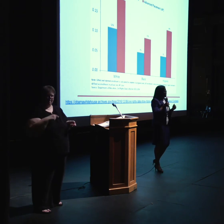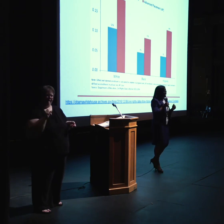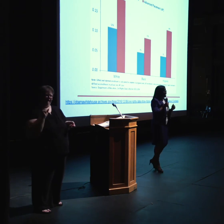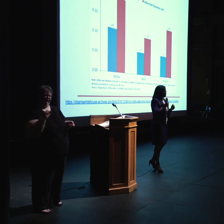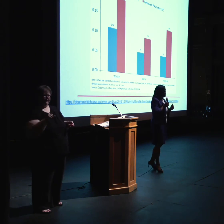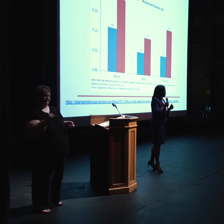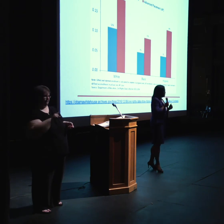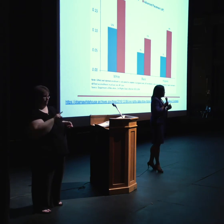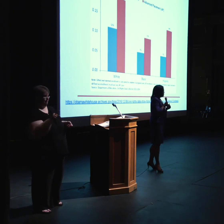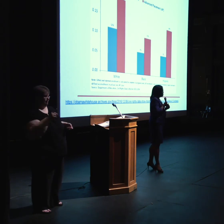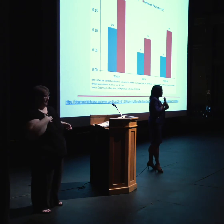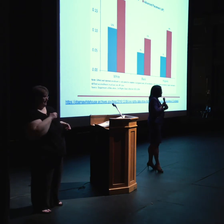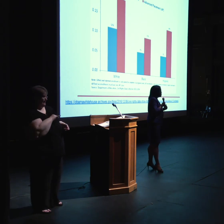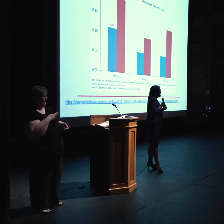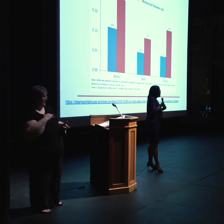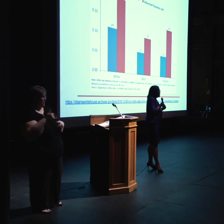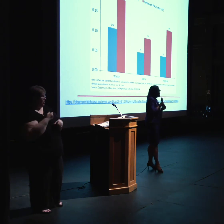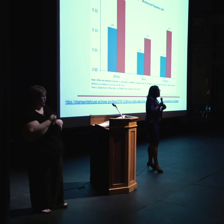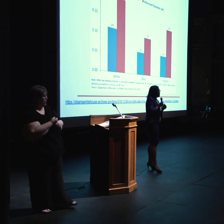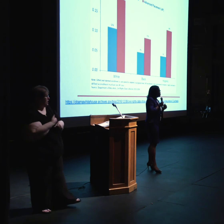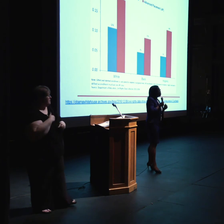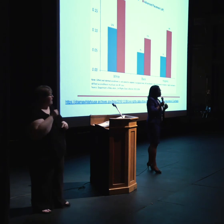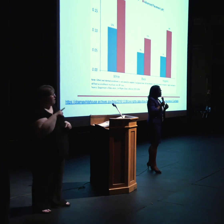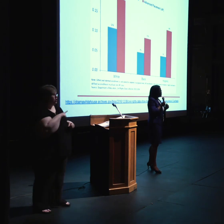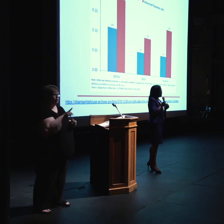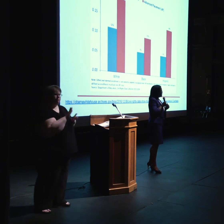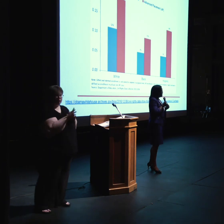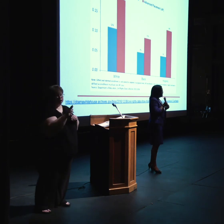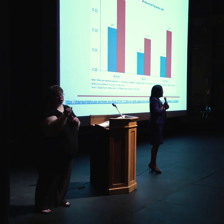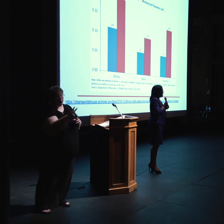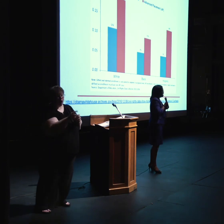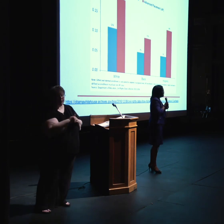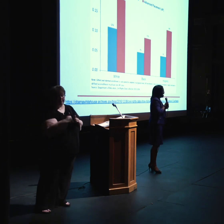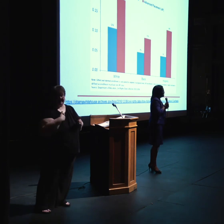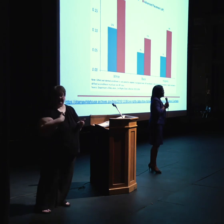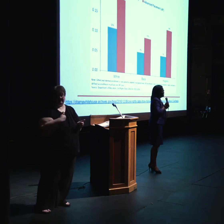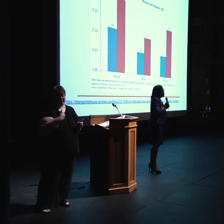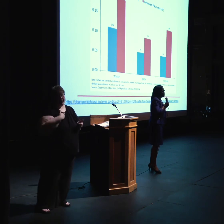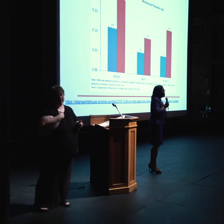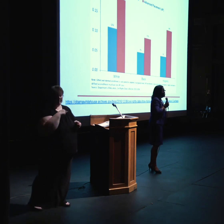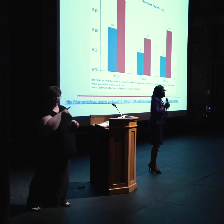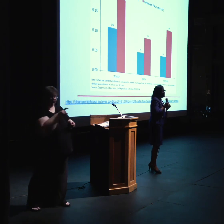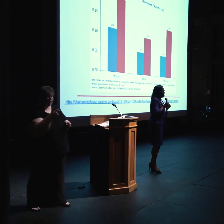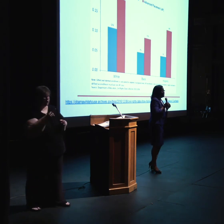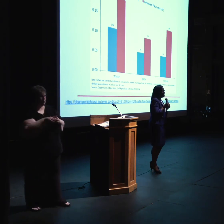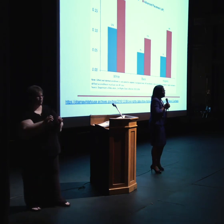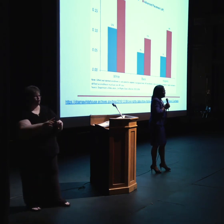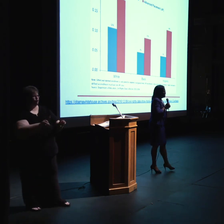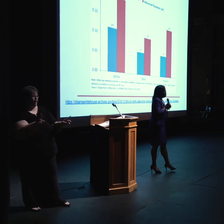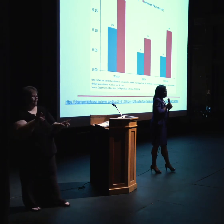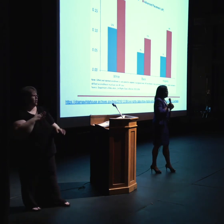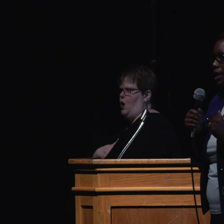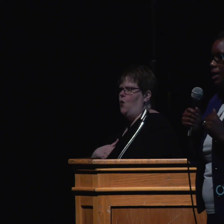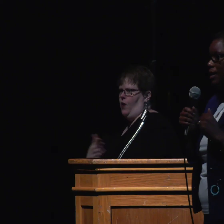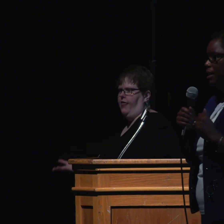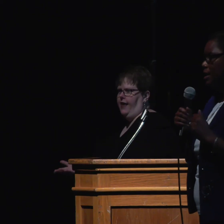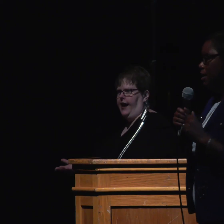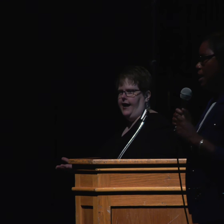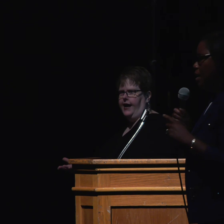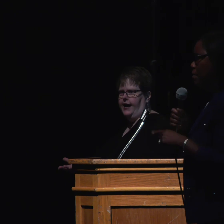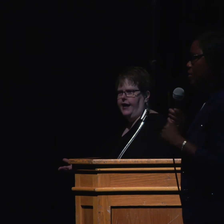of my staff this year. I'm asking you to get raw with me. I'm asking you to be ready and